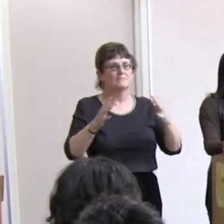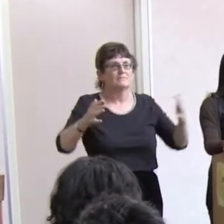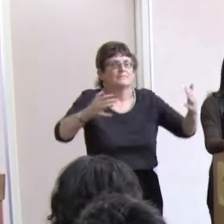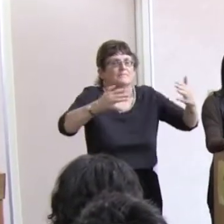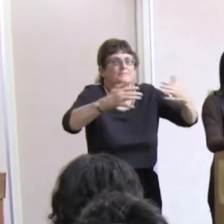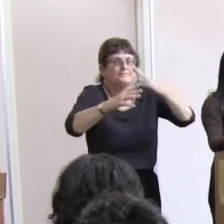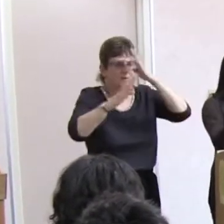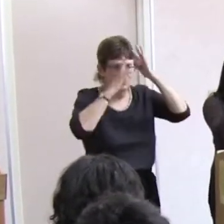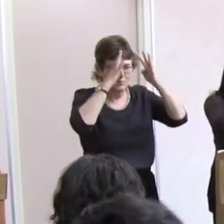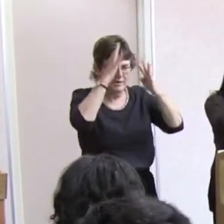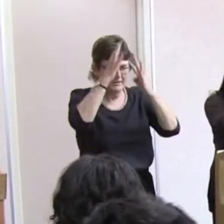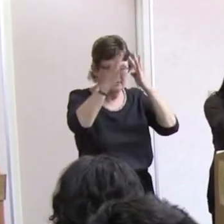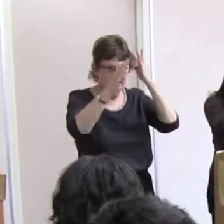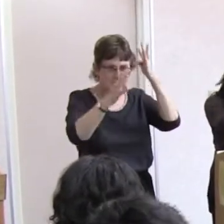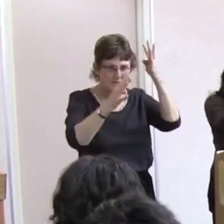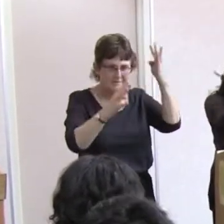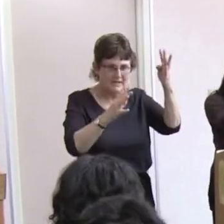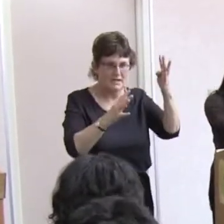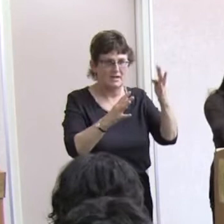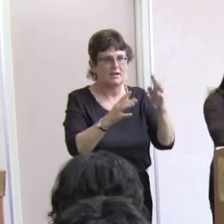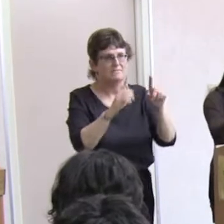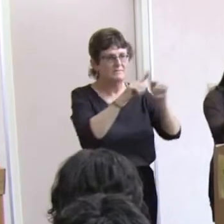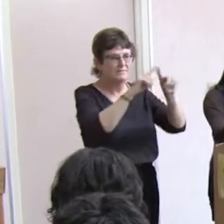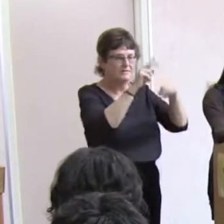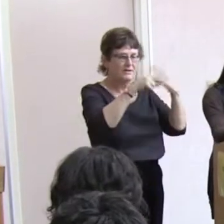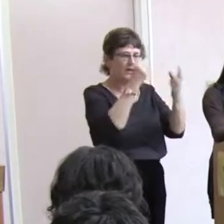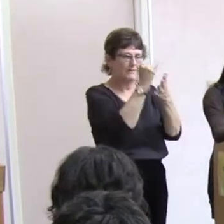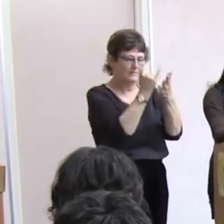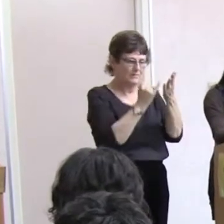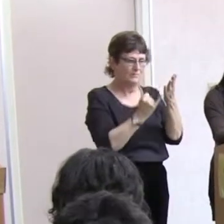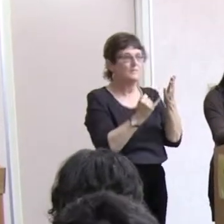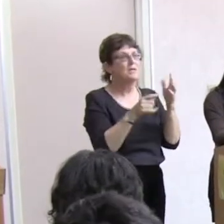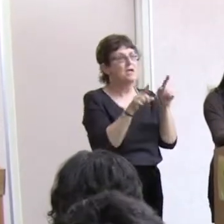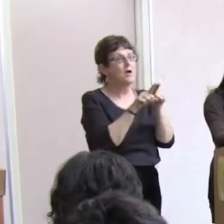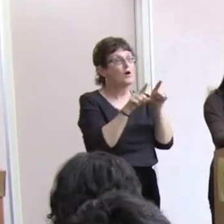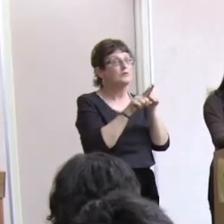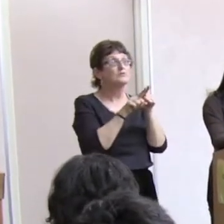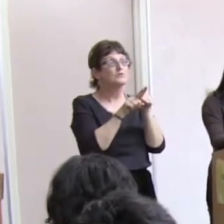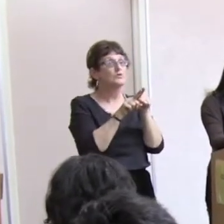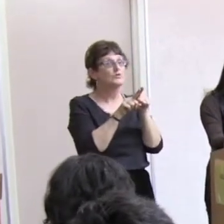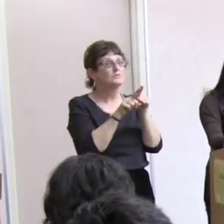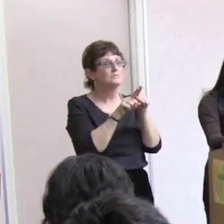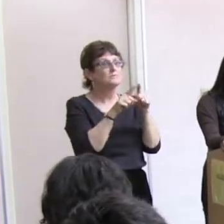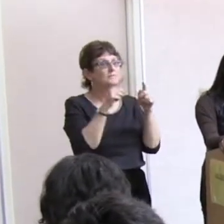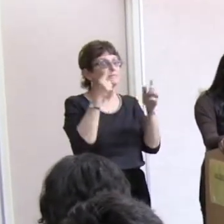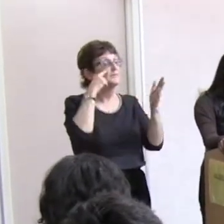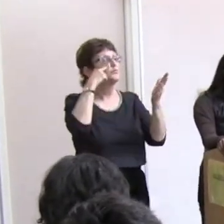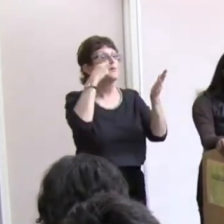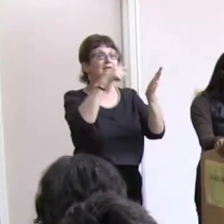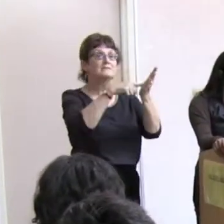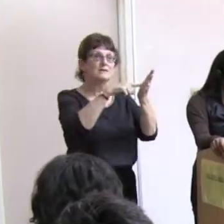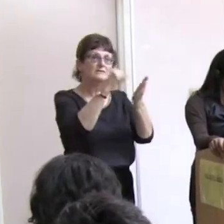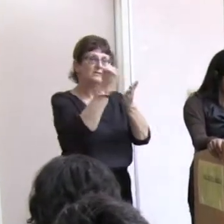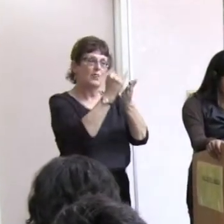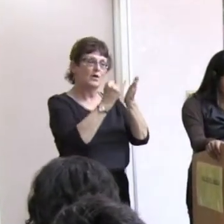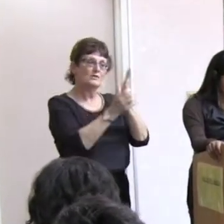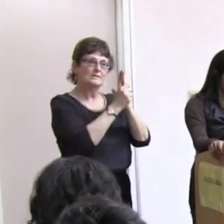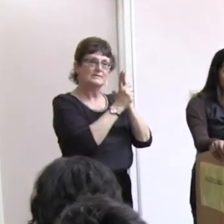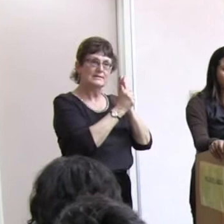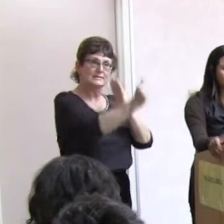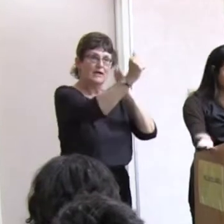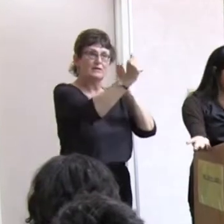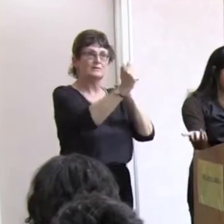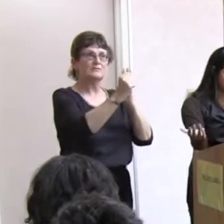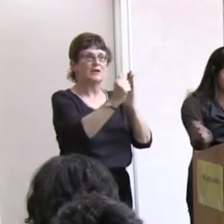creativity, it really does, and I think it's awesome. And as well as that, they also acknowledge the artistic talents of